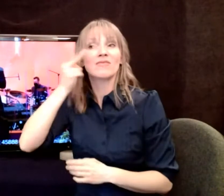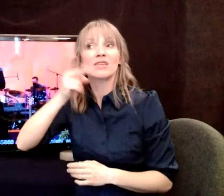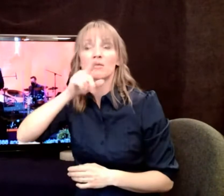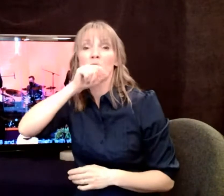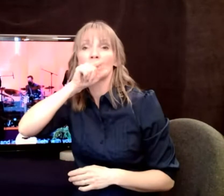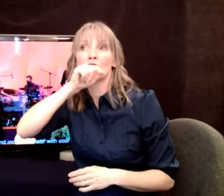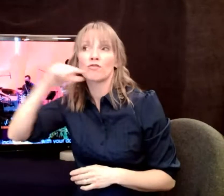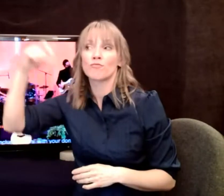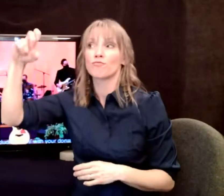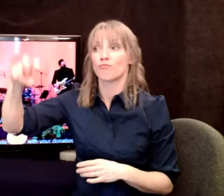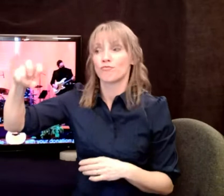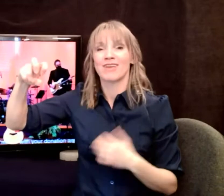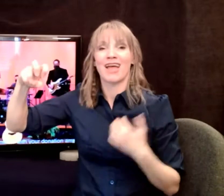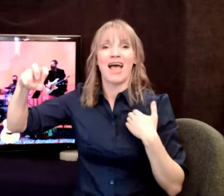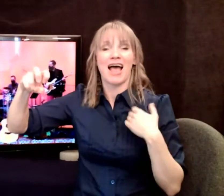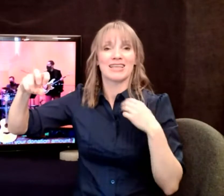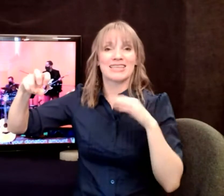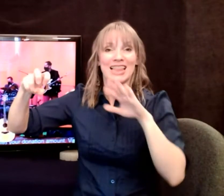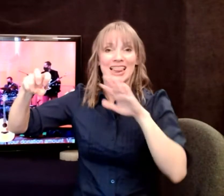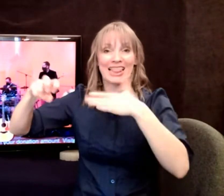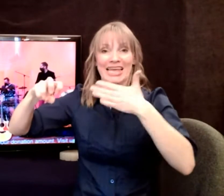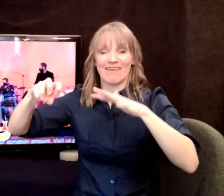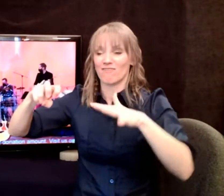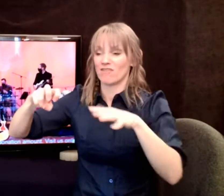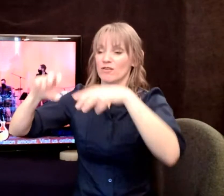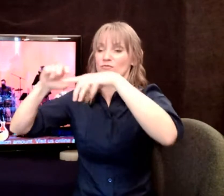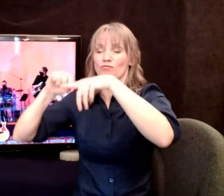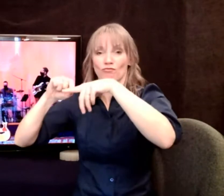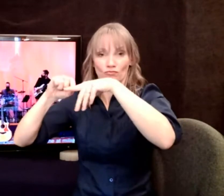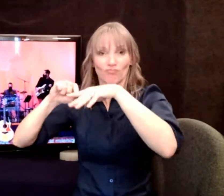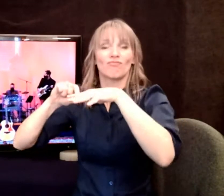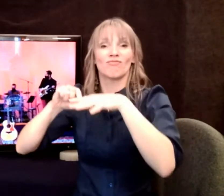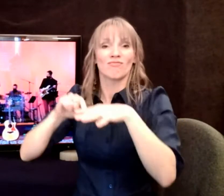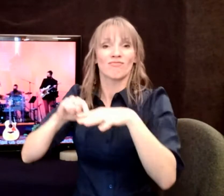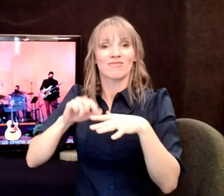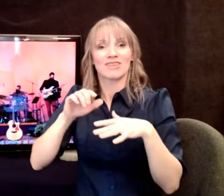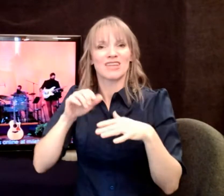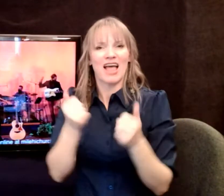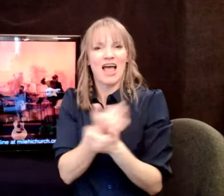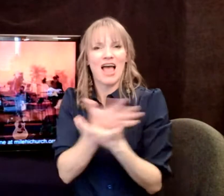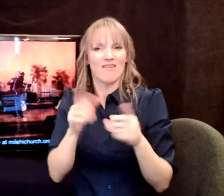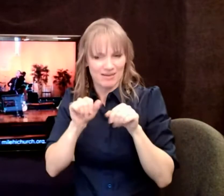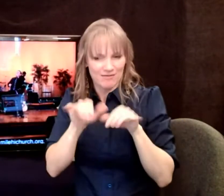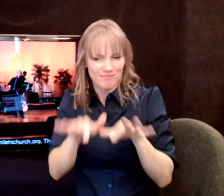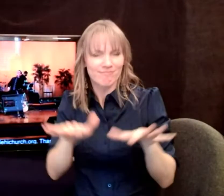in her mouth. And for the blood on the covers rain down.